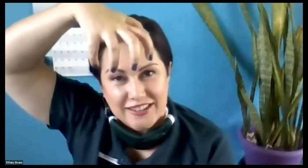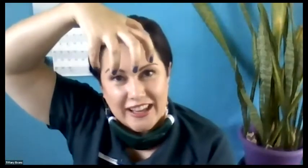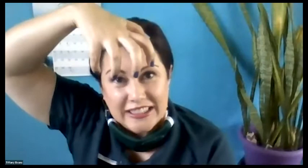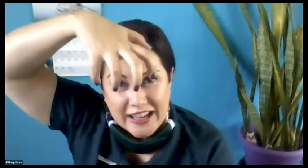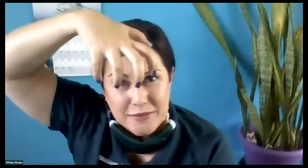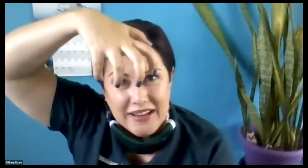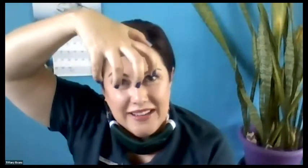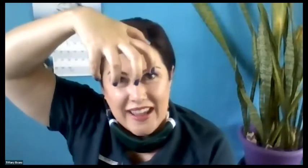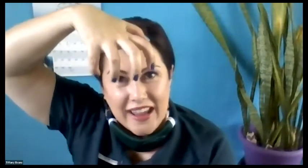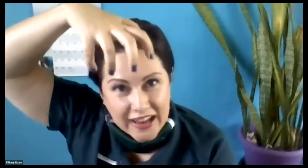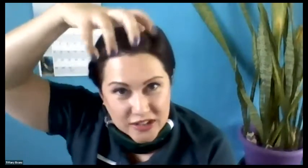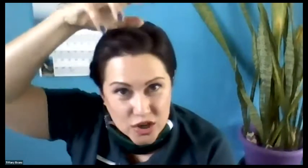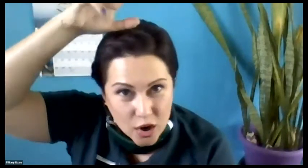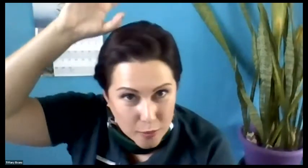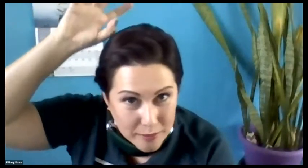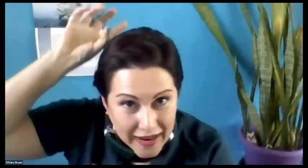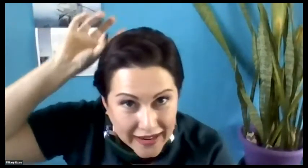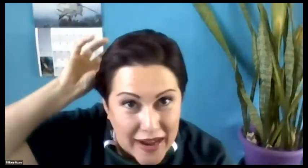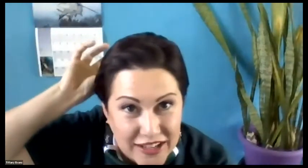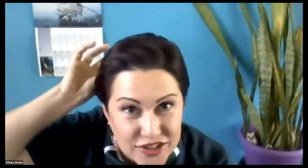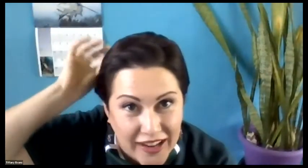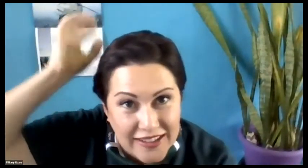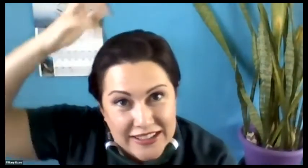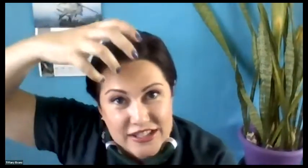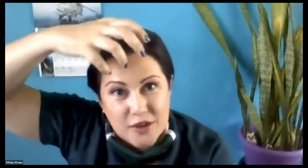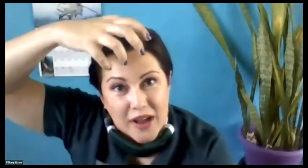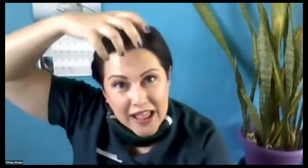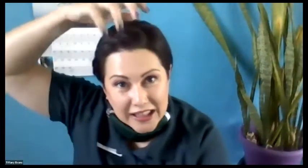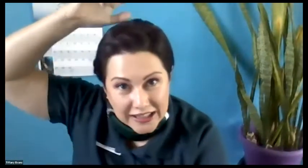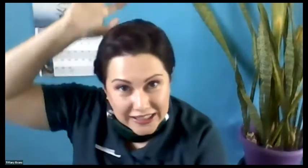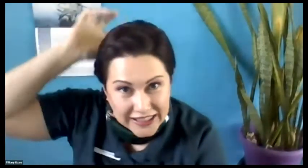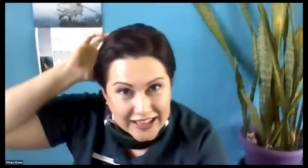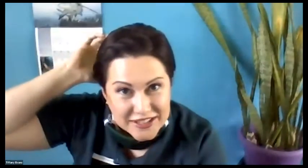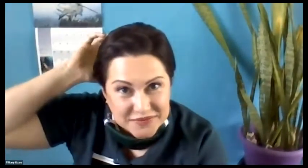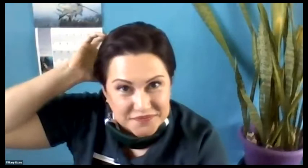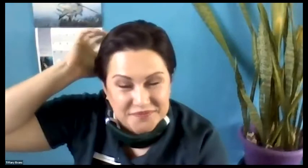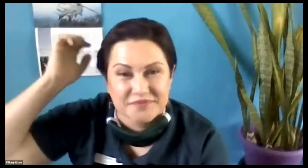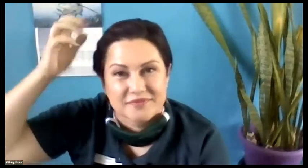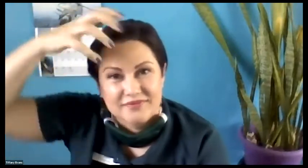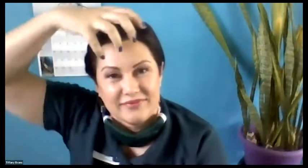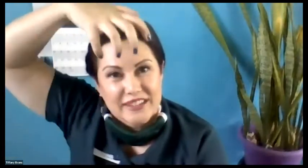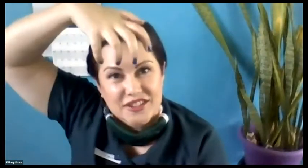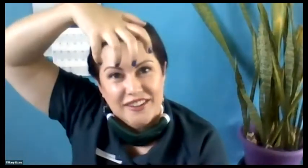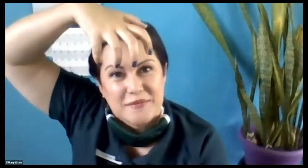a lion mane and go back behind your head. So lion. Try it with me.